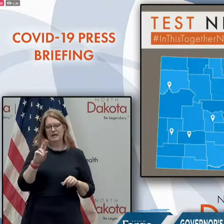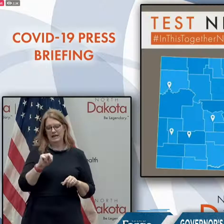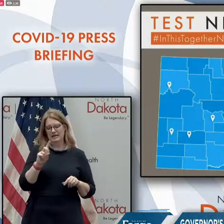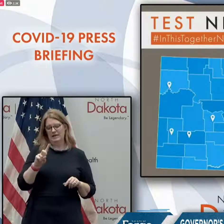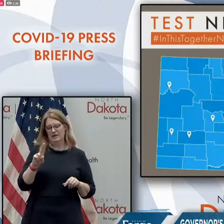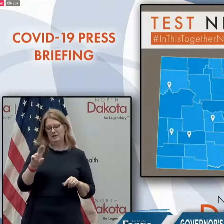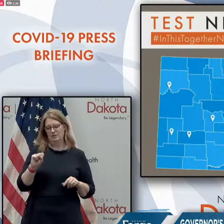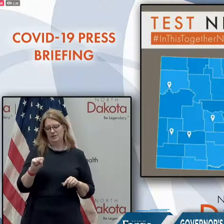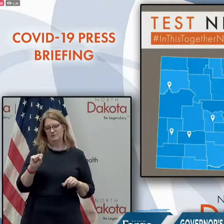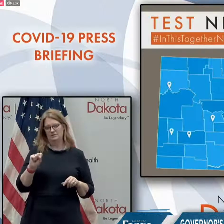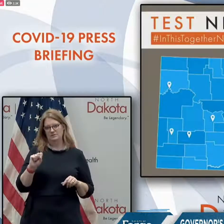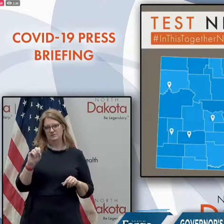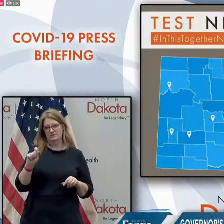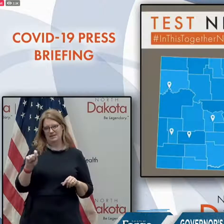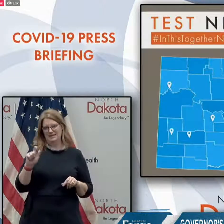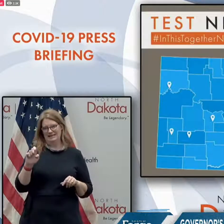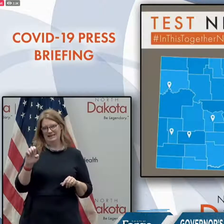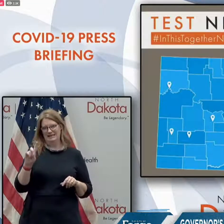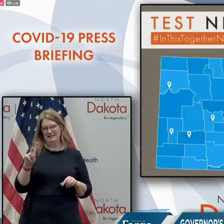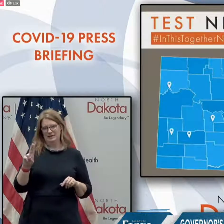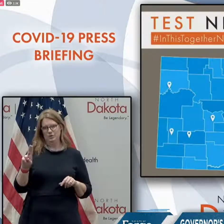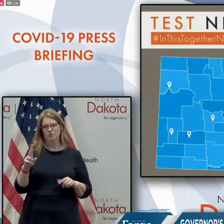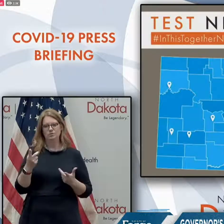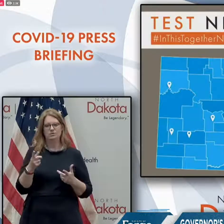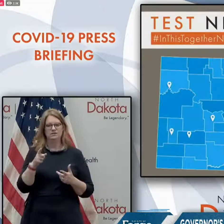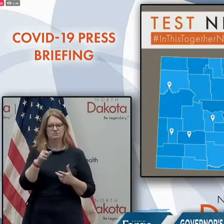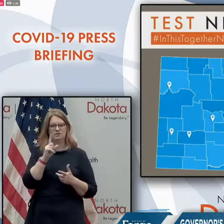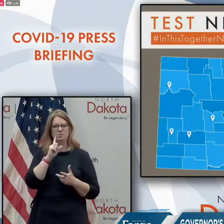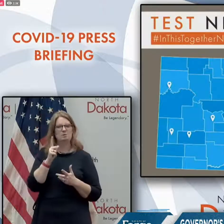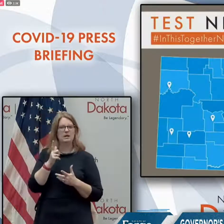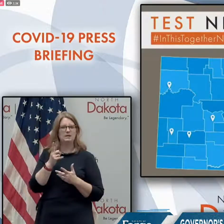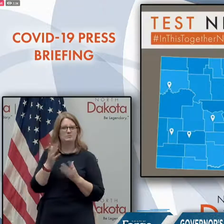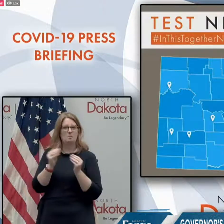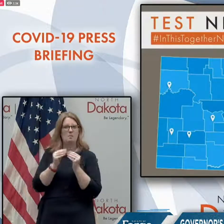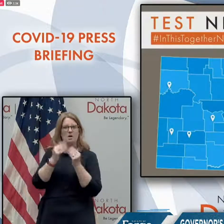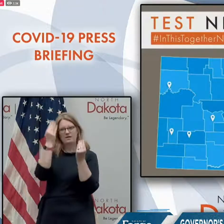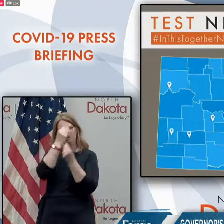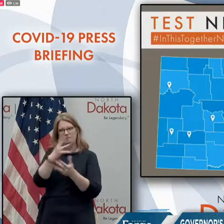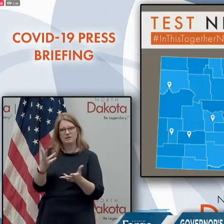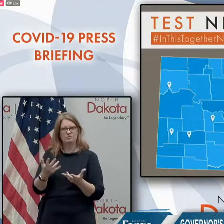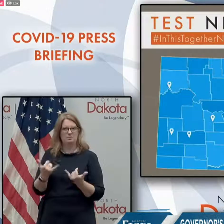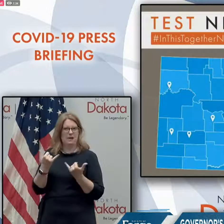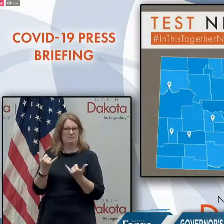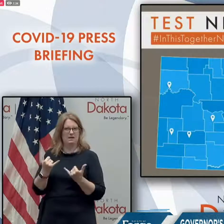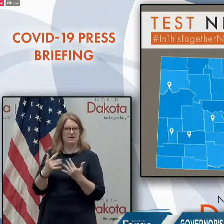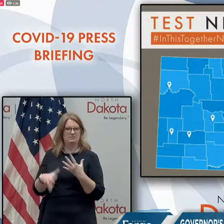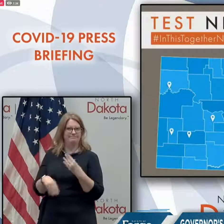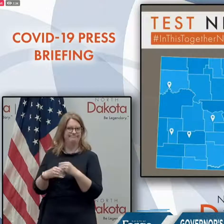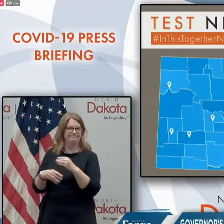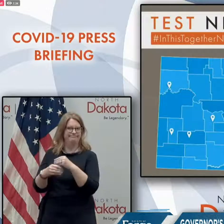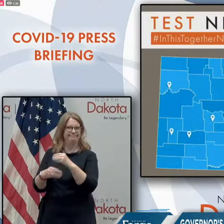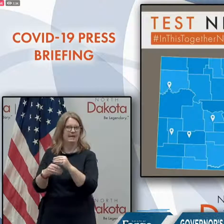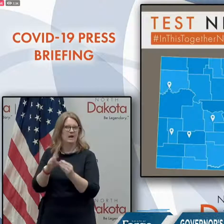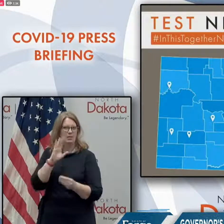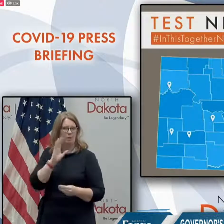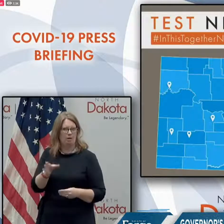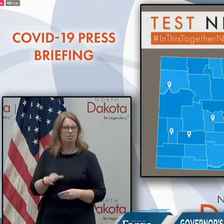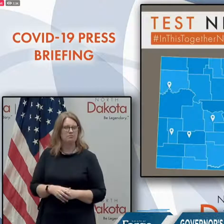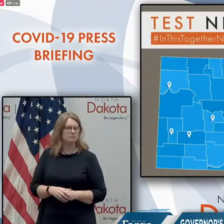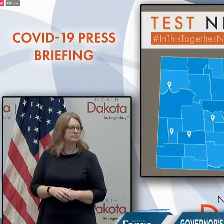site to learn more. Site will be updated as more information is available, so check frequently for the scheduling event,